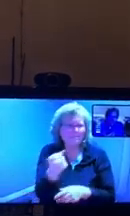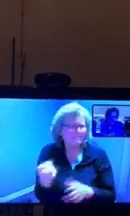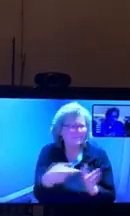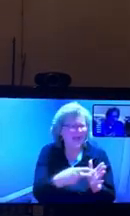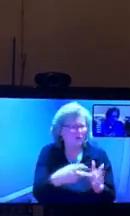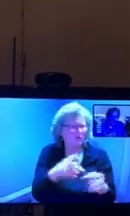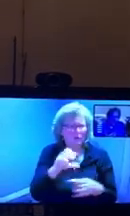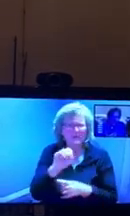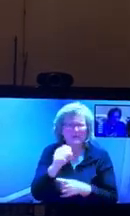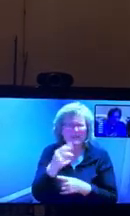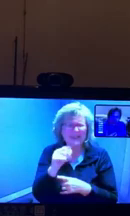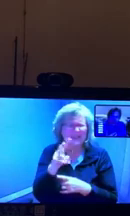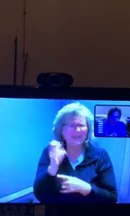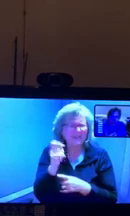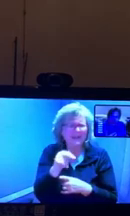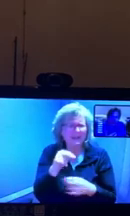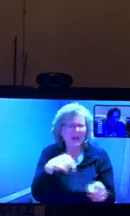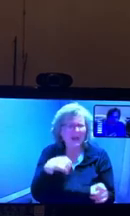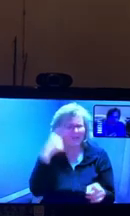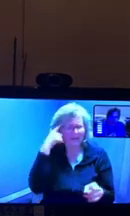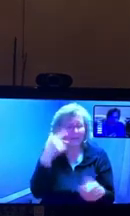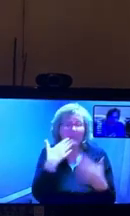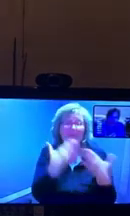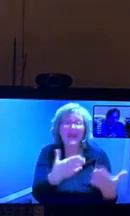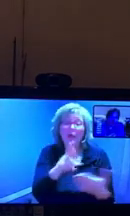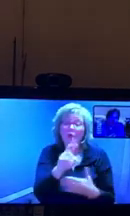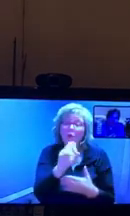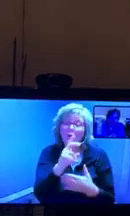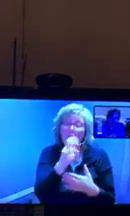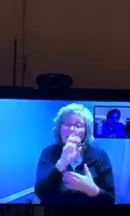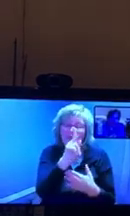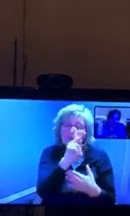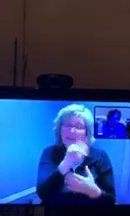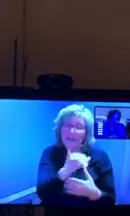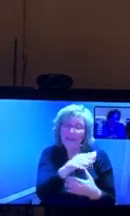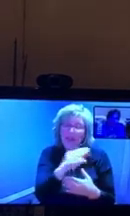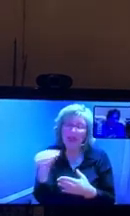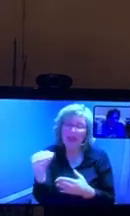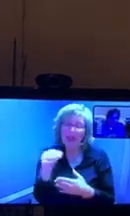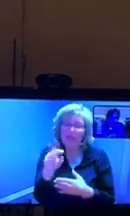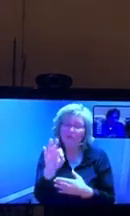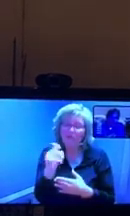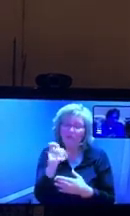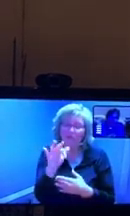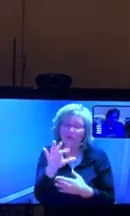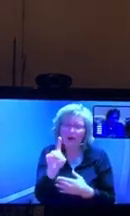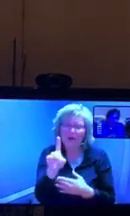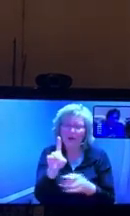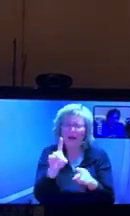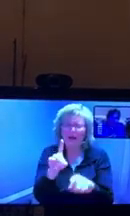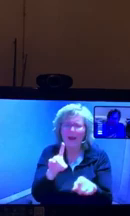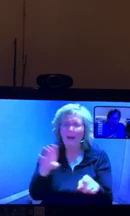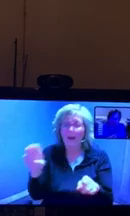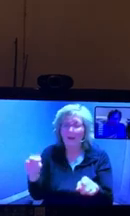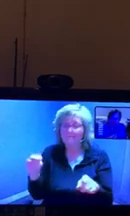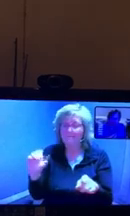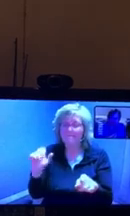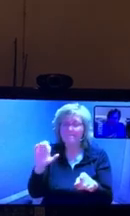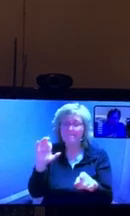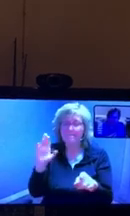you, Ricky and Fred, and on behalf of Mark. By the way, Mark Campese is not with us. He is at his daughter Melissa's wedding. He